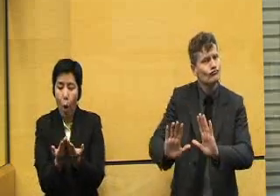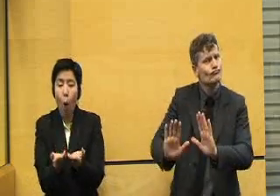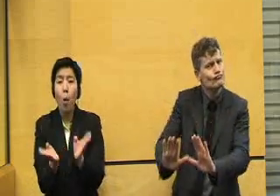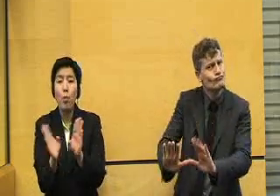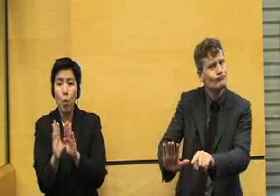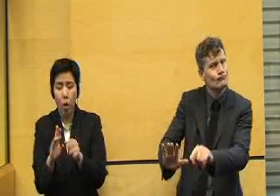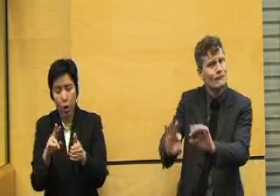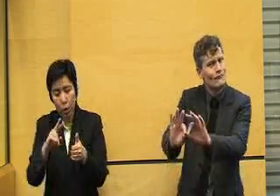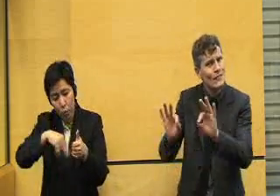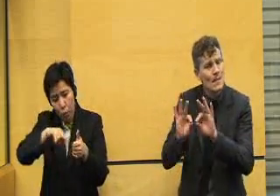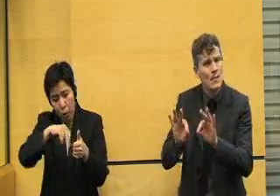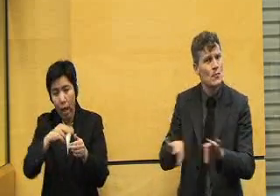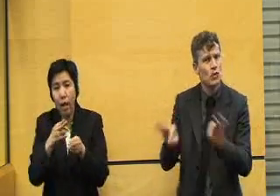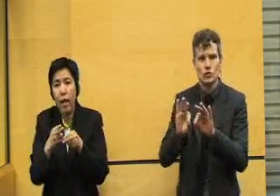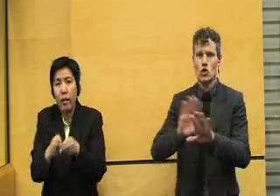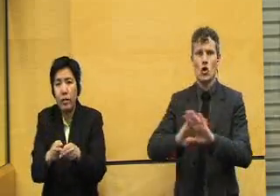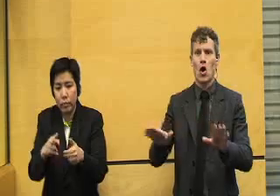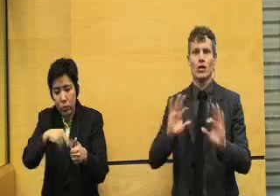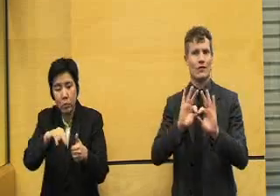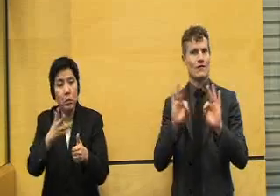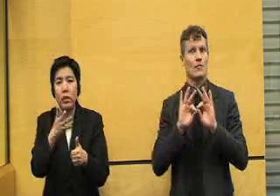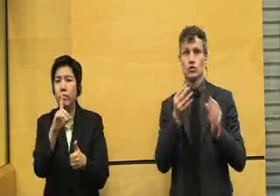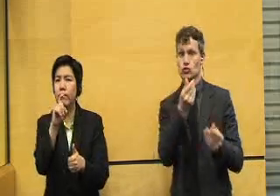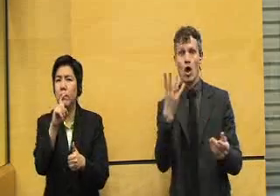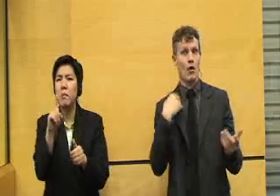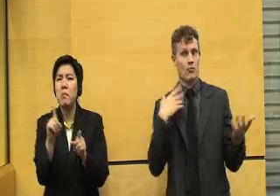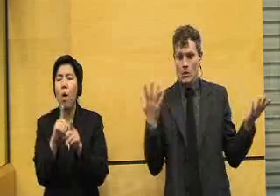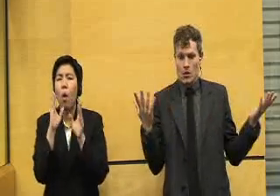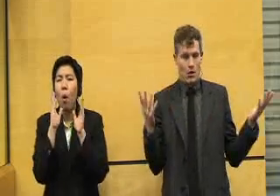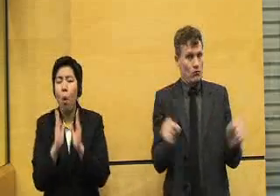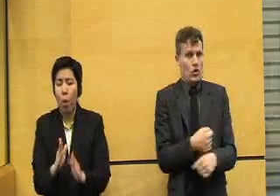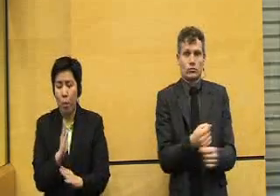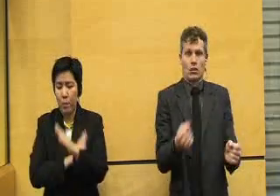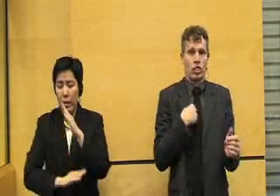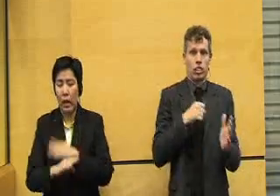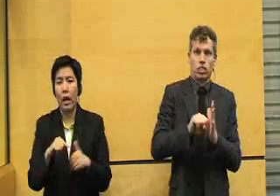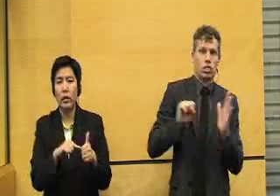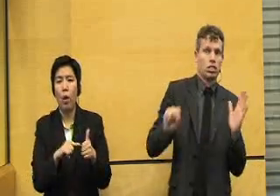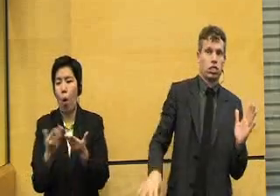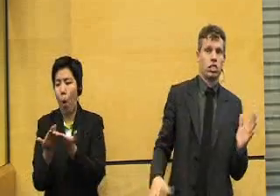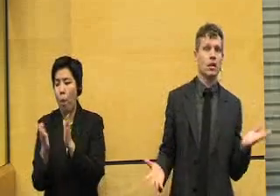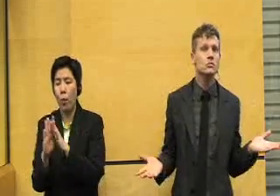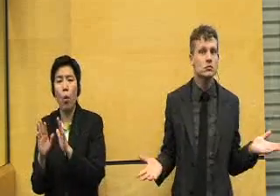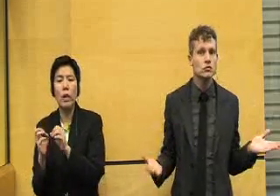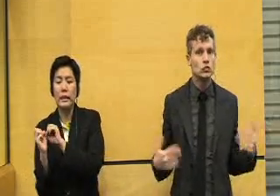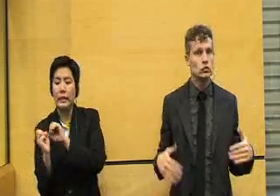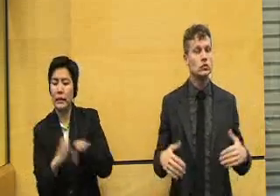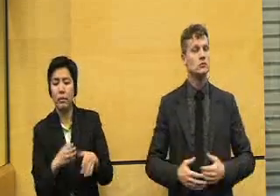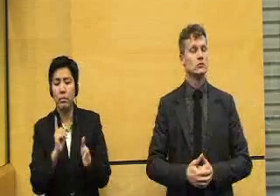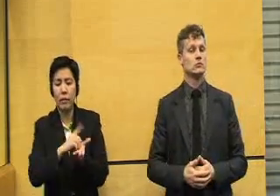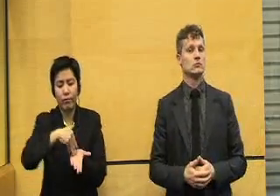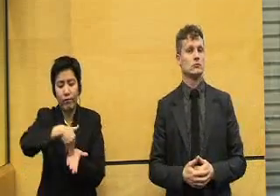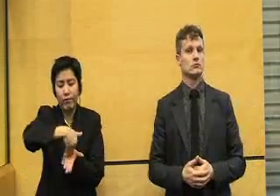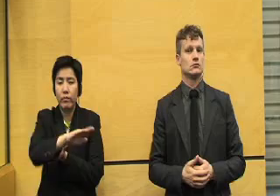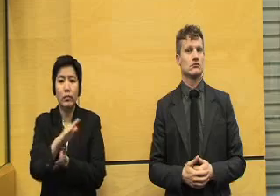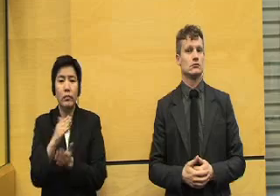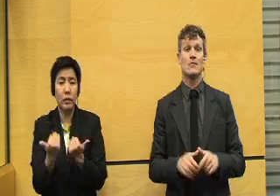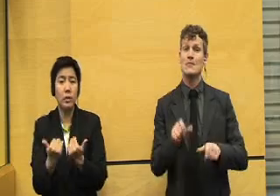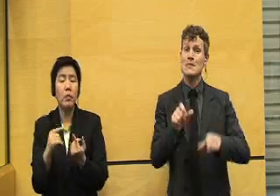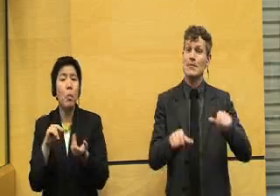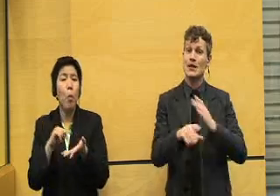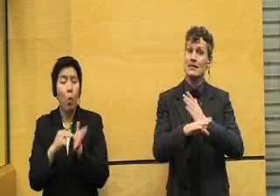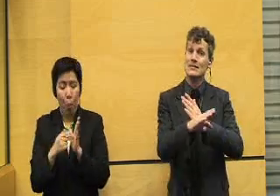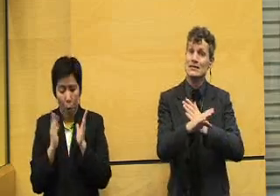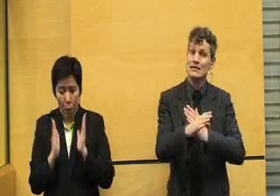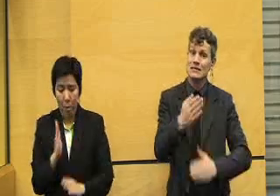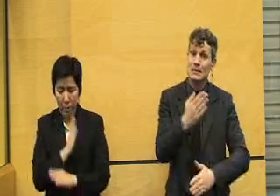With regard to implementation of the convention, persons with disabilities want to be involved not only at activity level, but